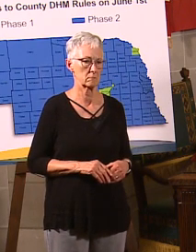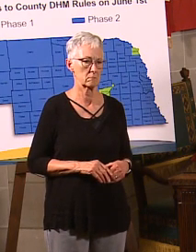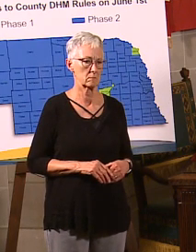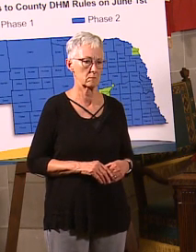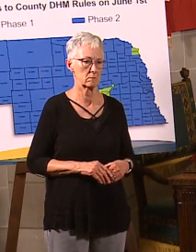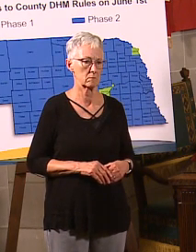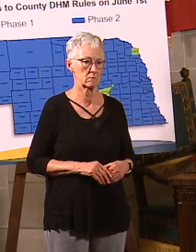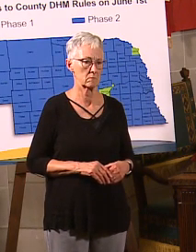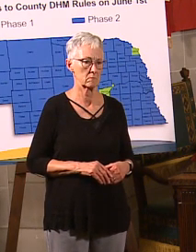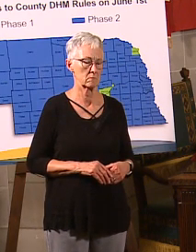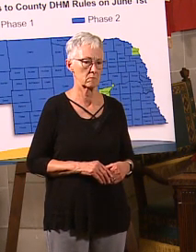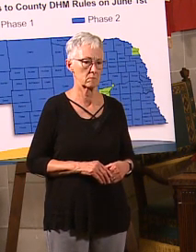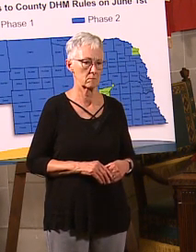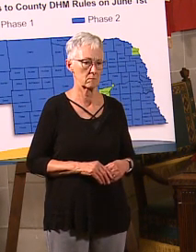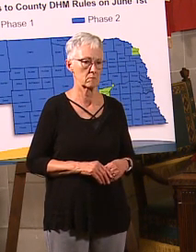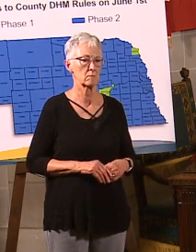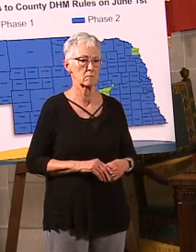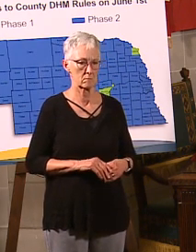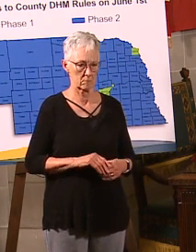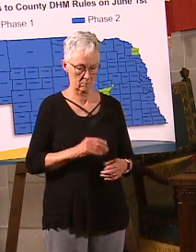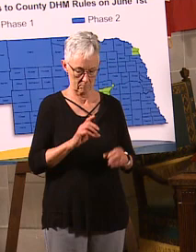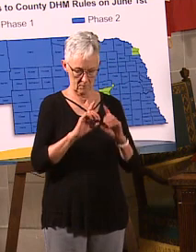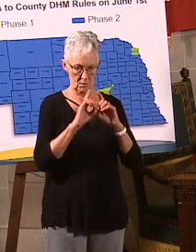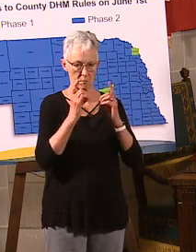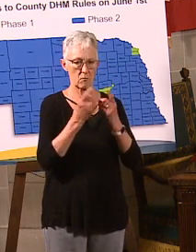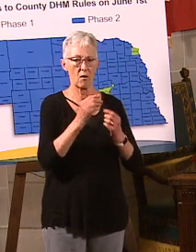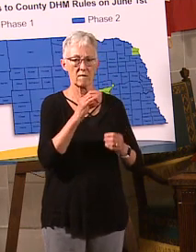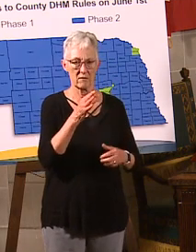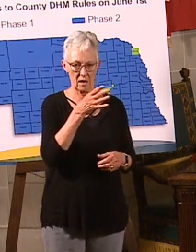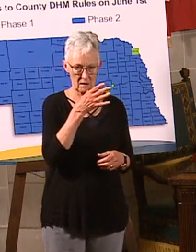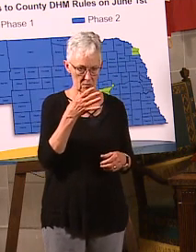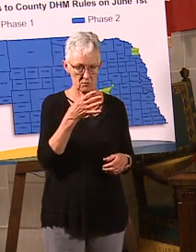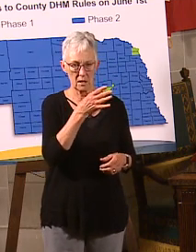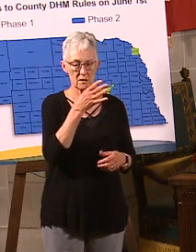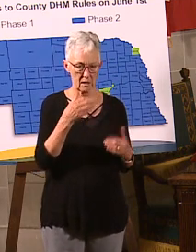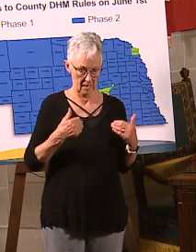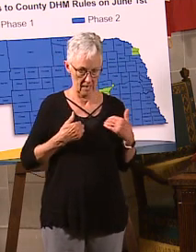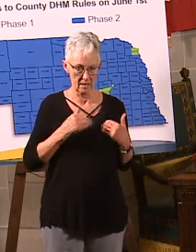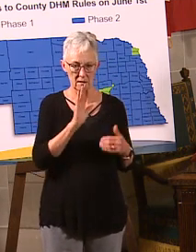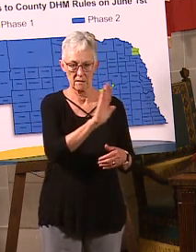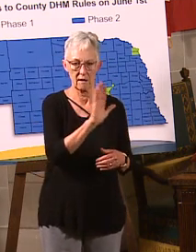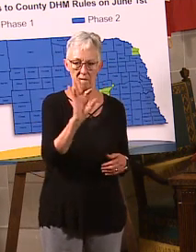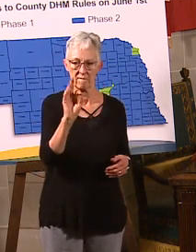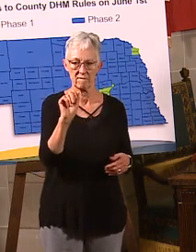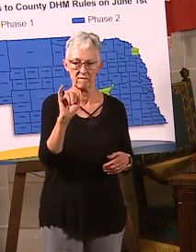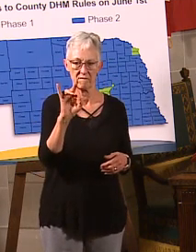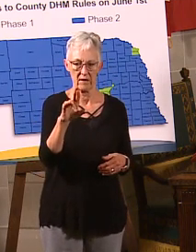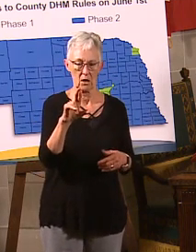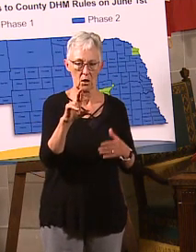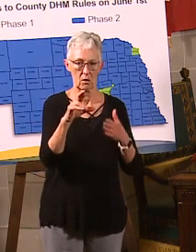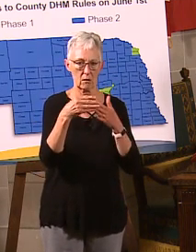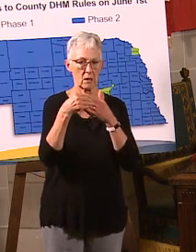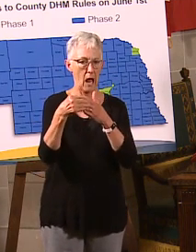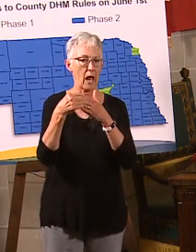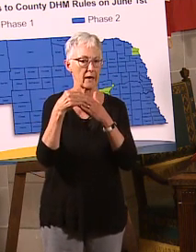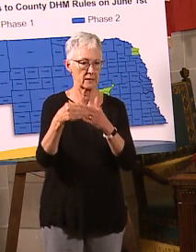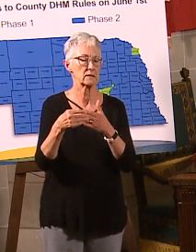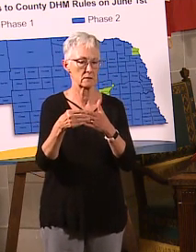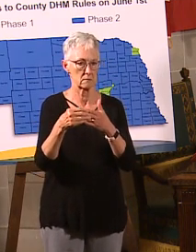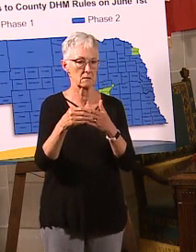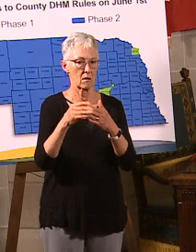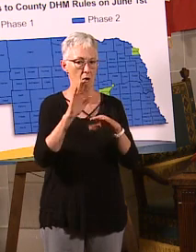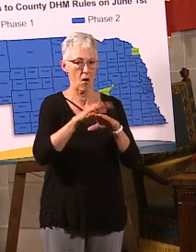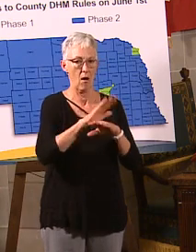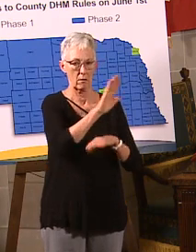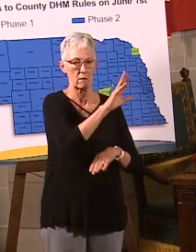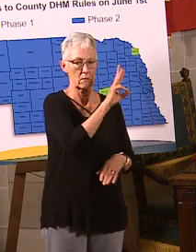guidance posted to their website. Department of Agriculture, Brandon, getting back to your question, Department of Agriculture has their fair guidance posted on their website. So again, my advice to counties who are